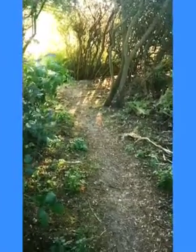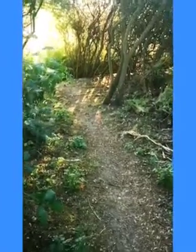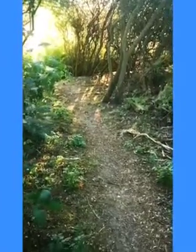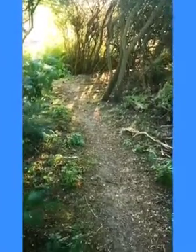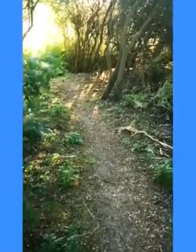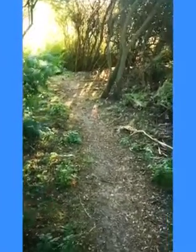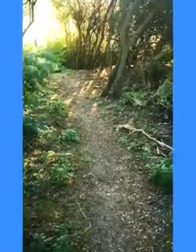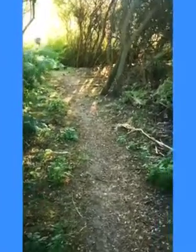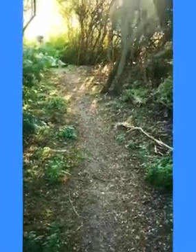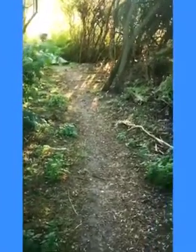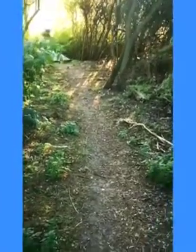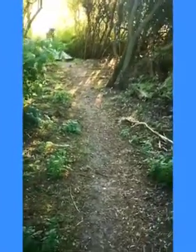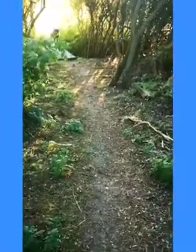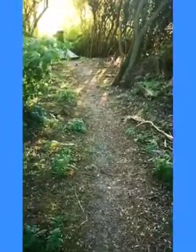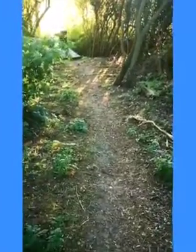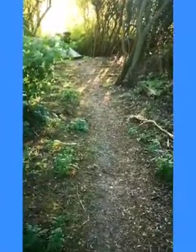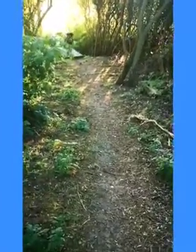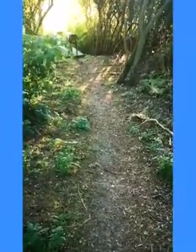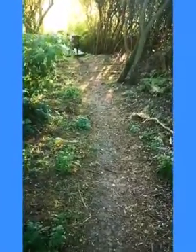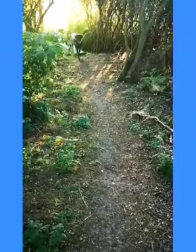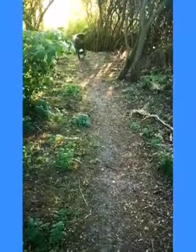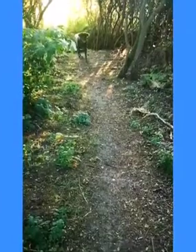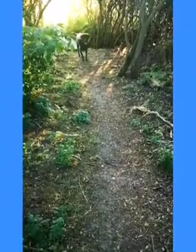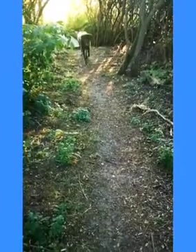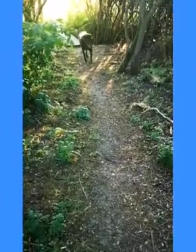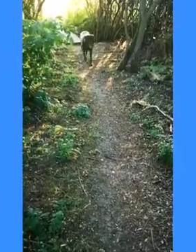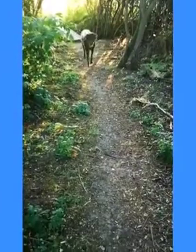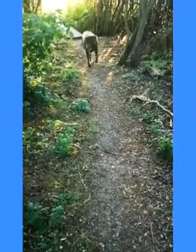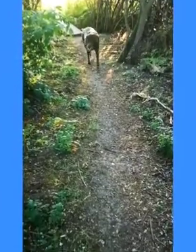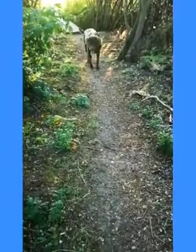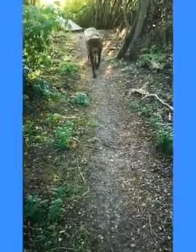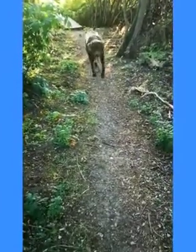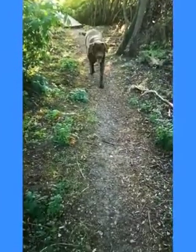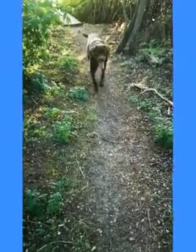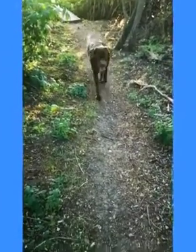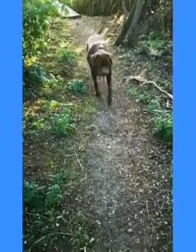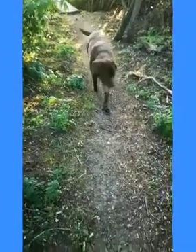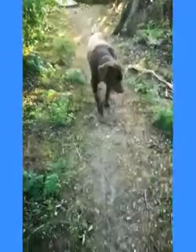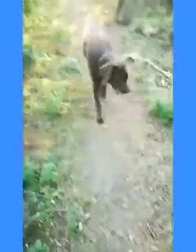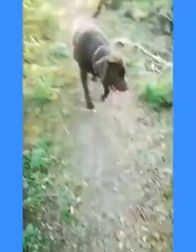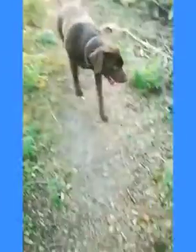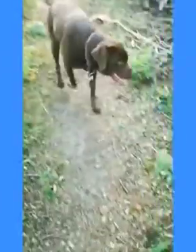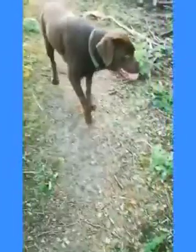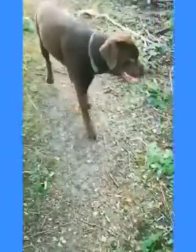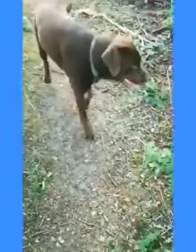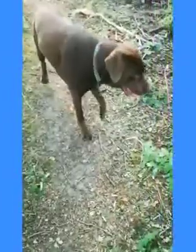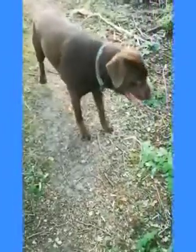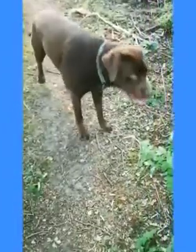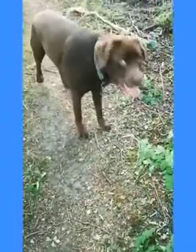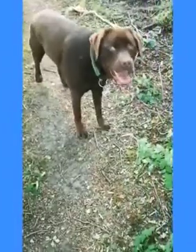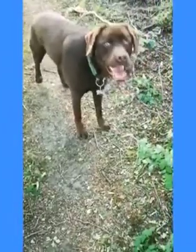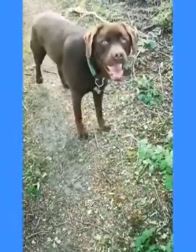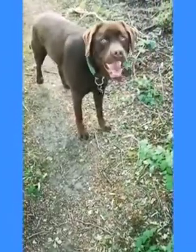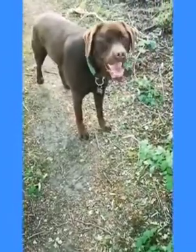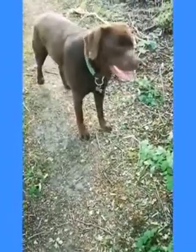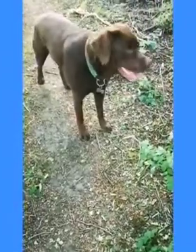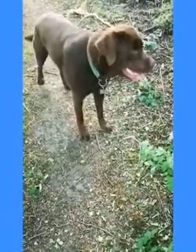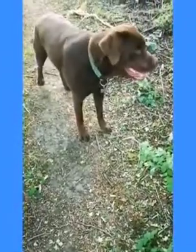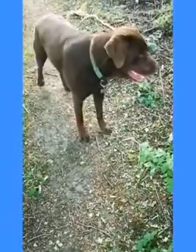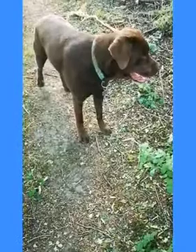Buddy! Here comes Buddy. He's off exploring again. Are you having a nice time?